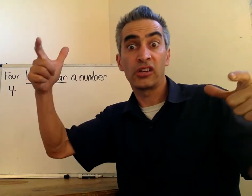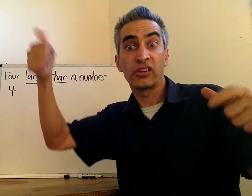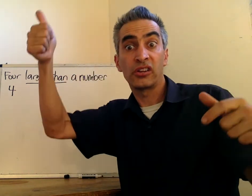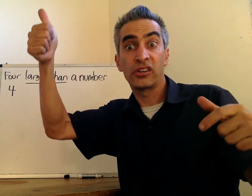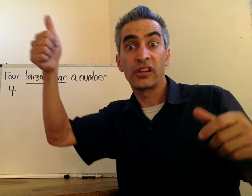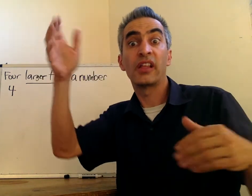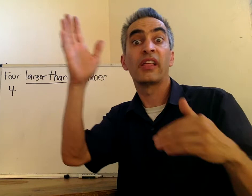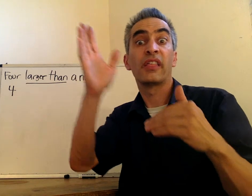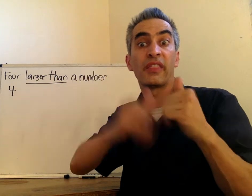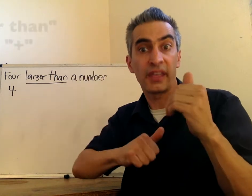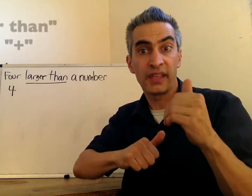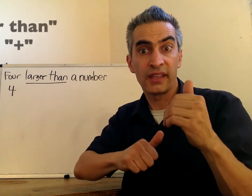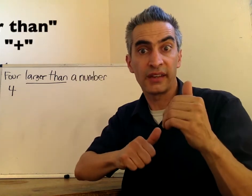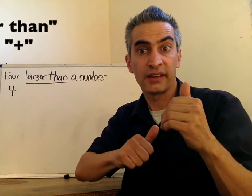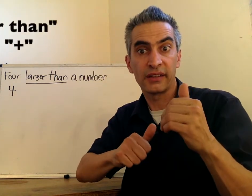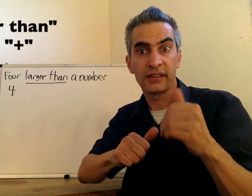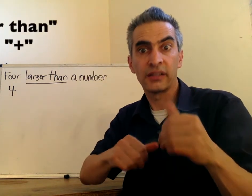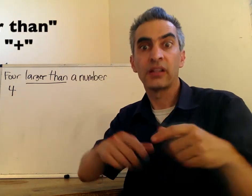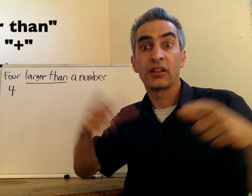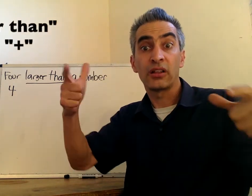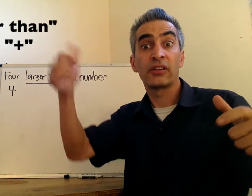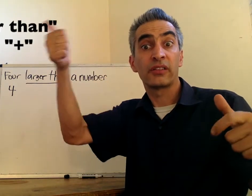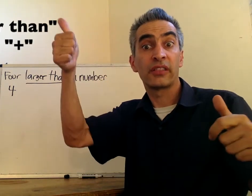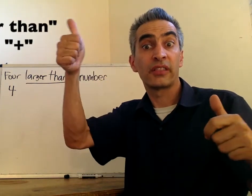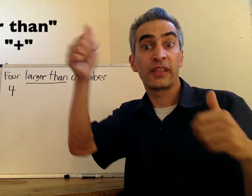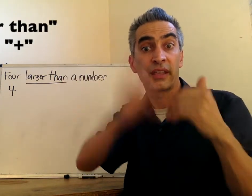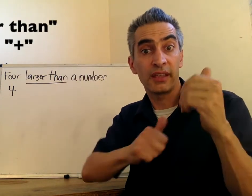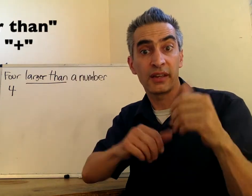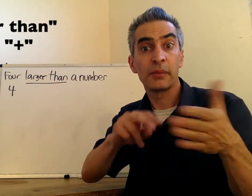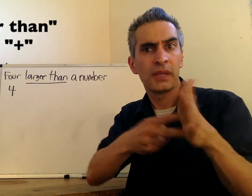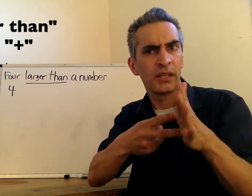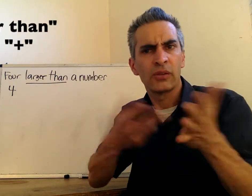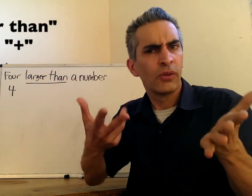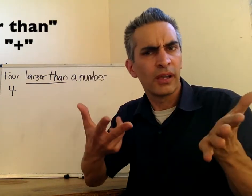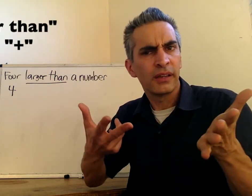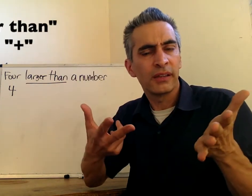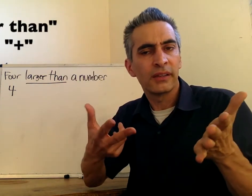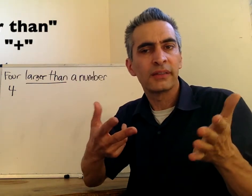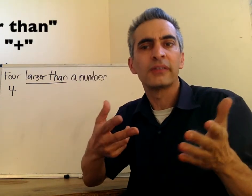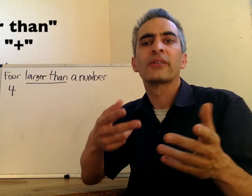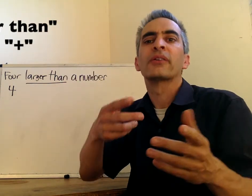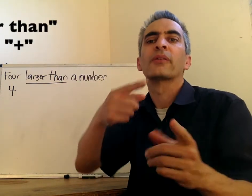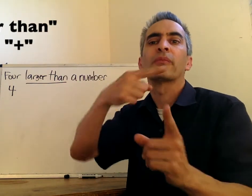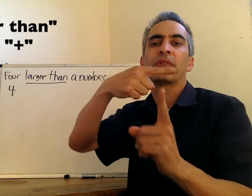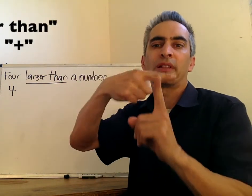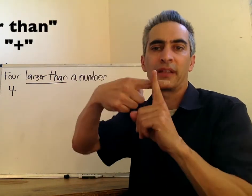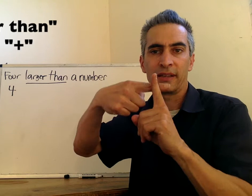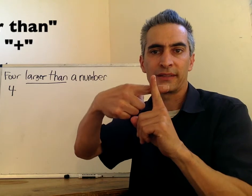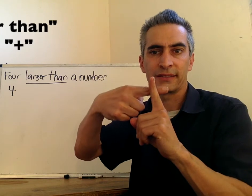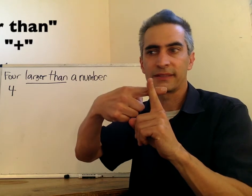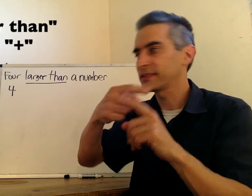These two words, larger than. Well, what does larger than mean? Well, it means plus.